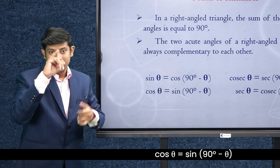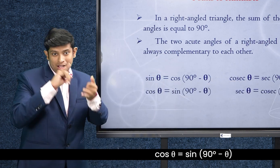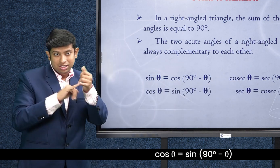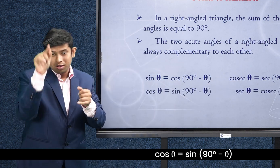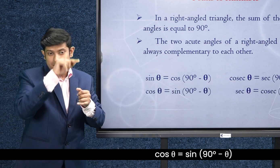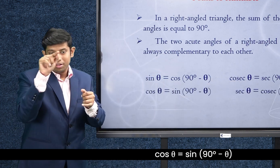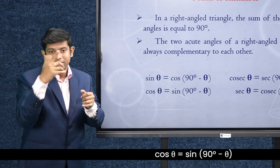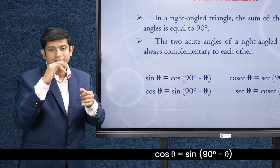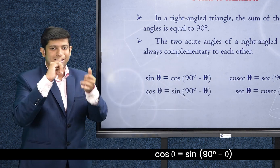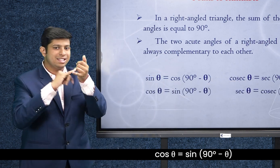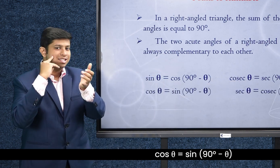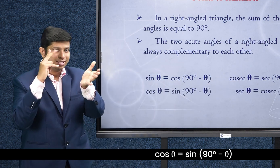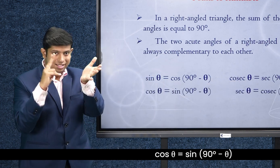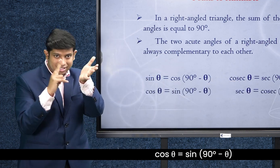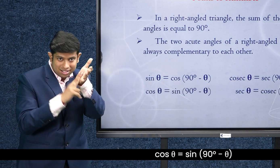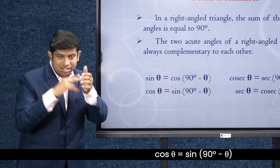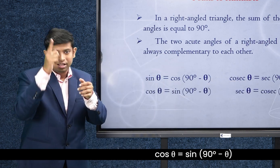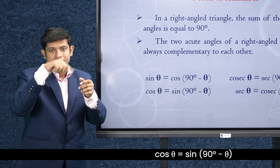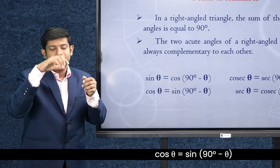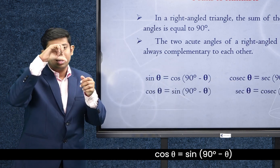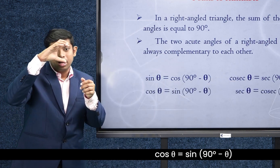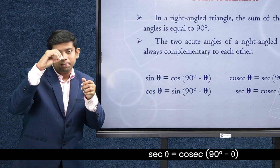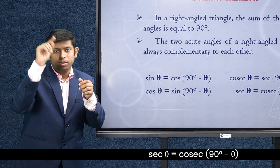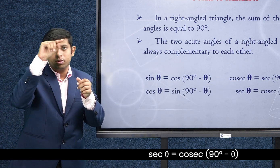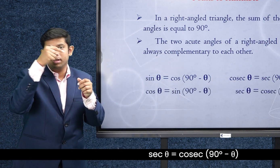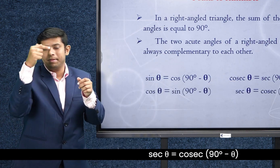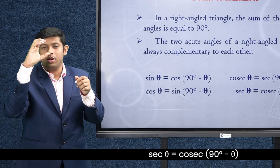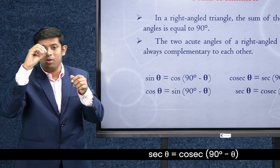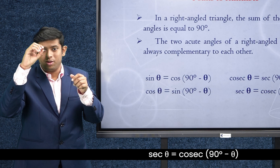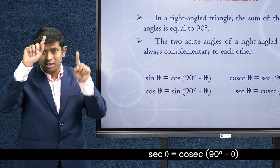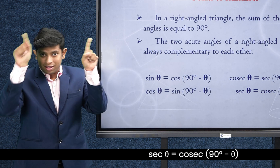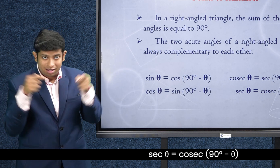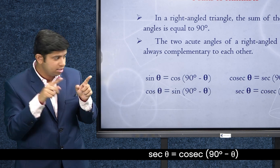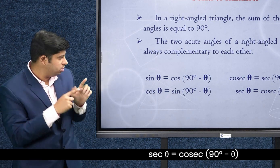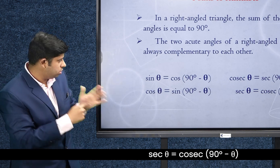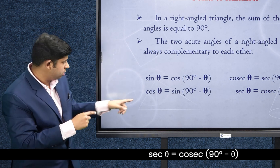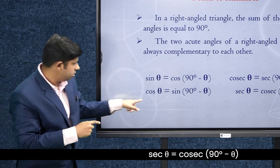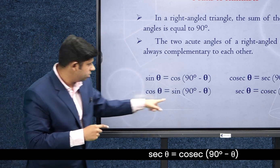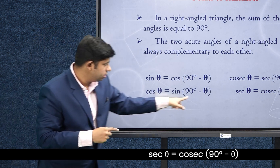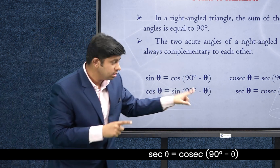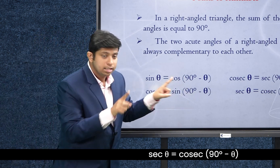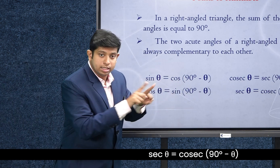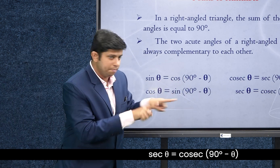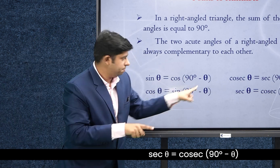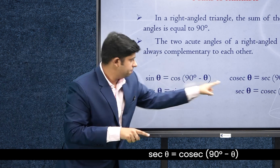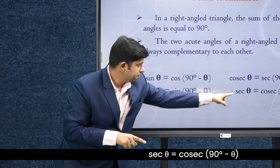cos theta is equal to sin 90 minus theta, secant theta is equal to cosecant 90 minus theta.